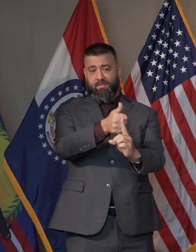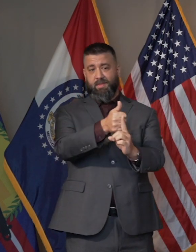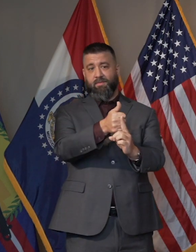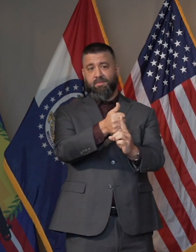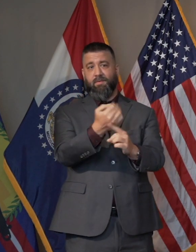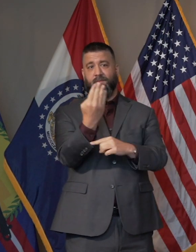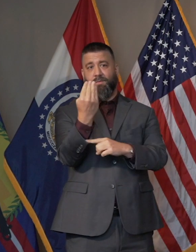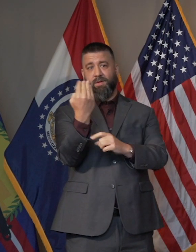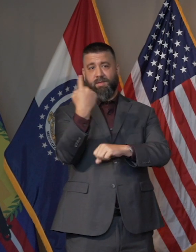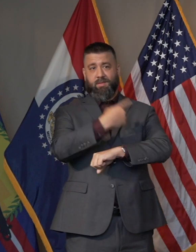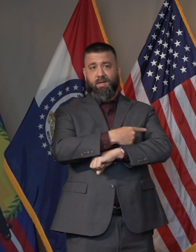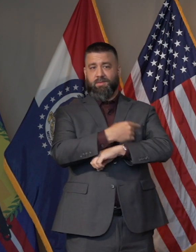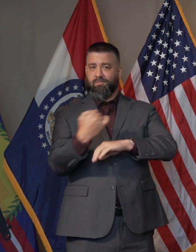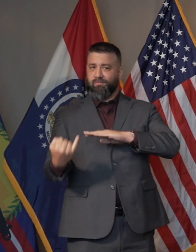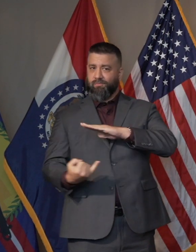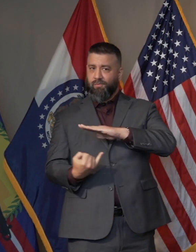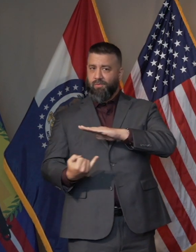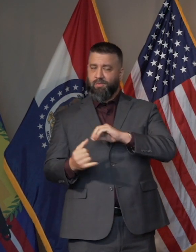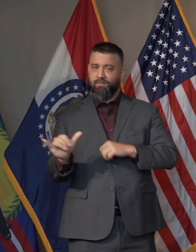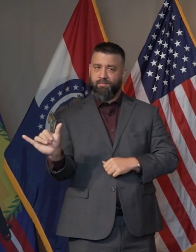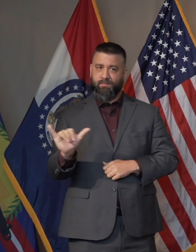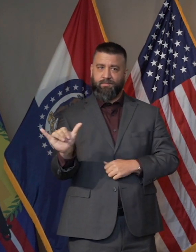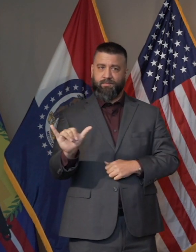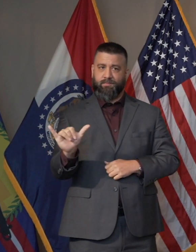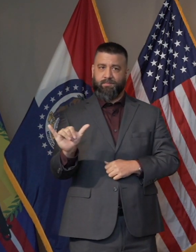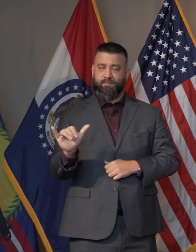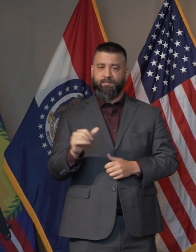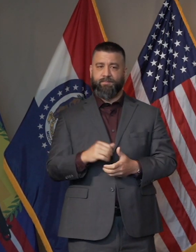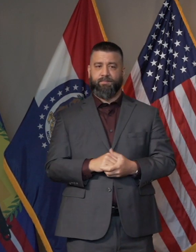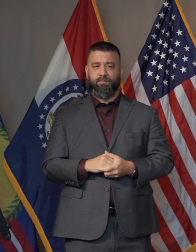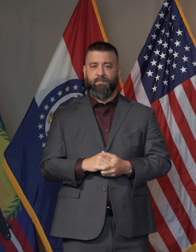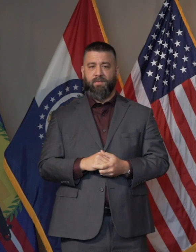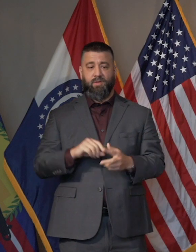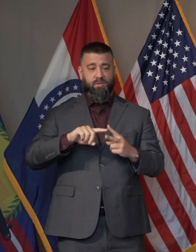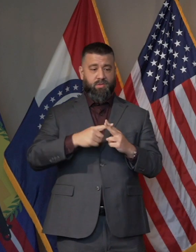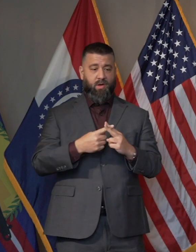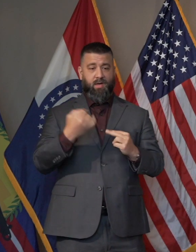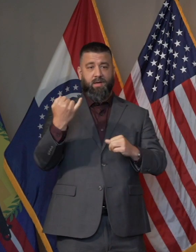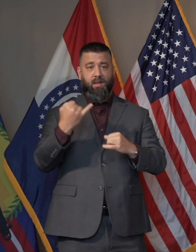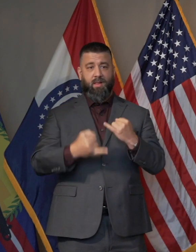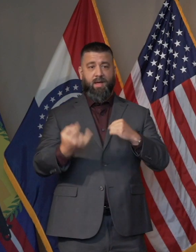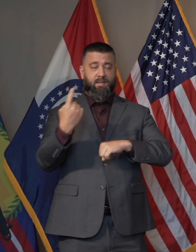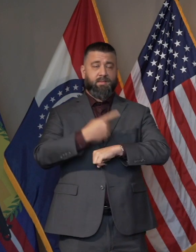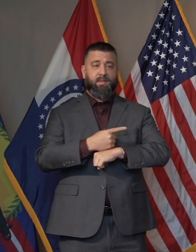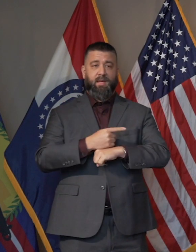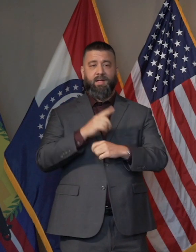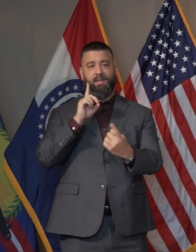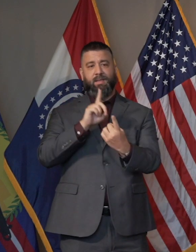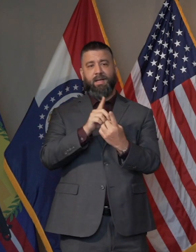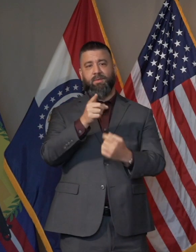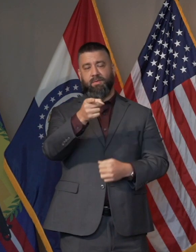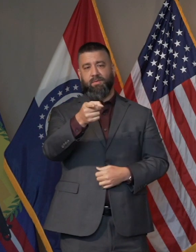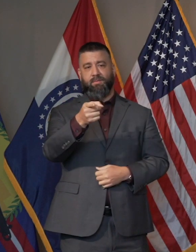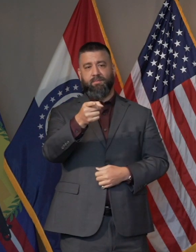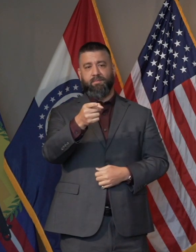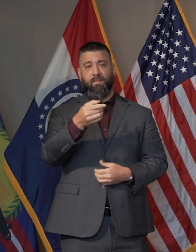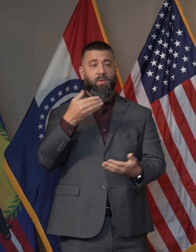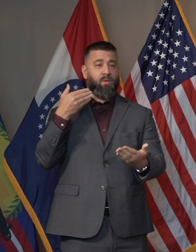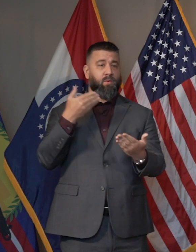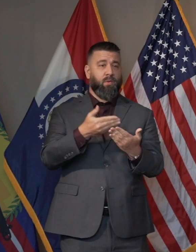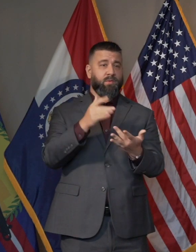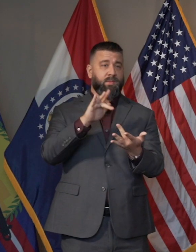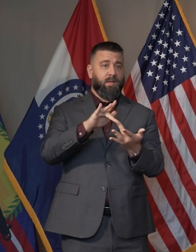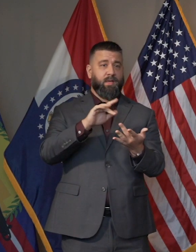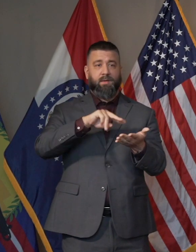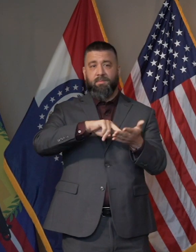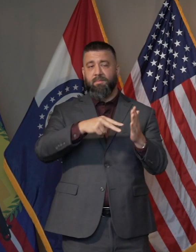days after the last point in time when they had contact with you. Close contact is defined by